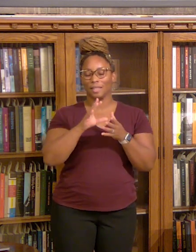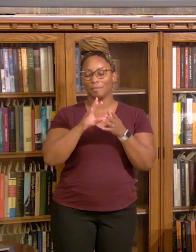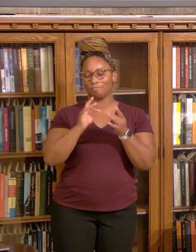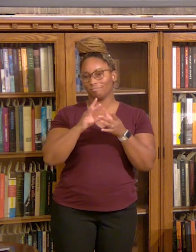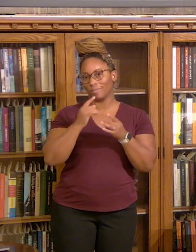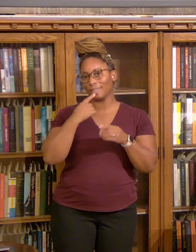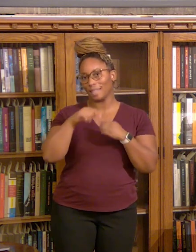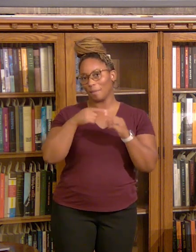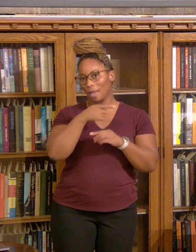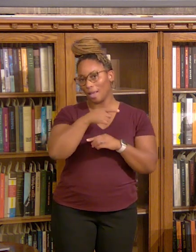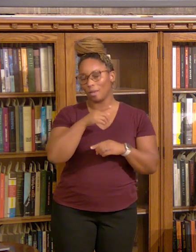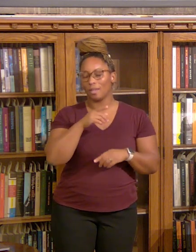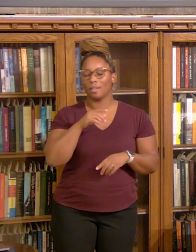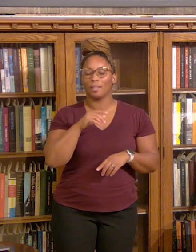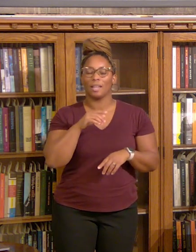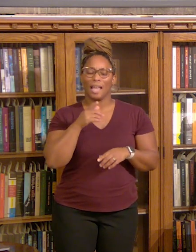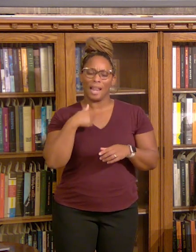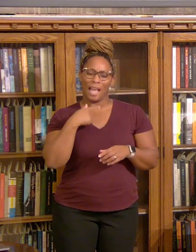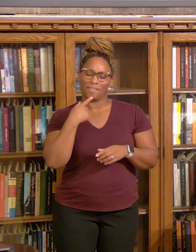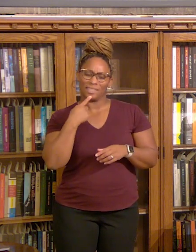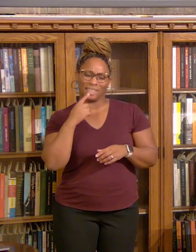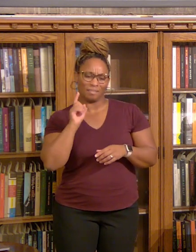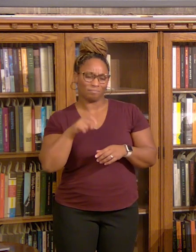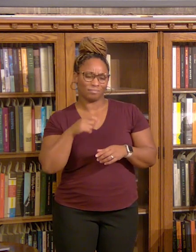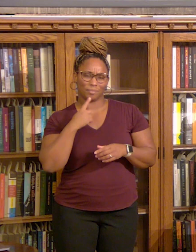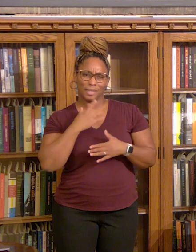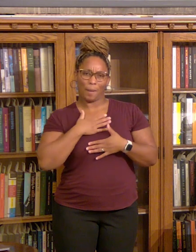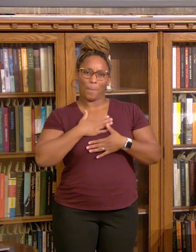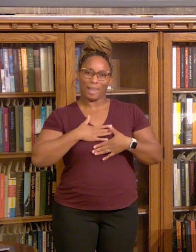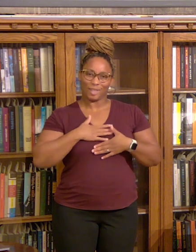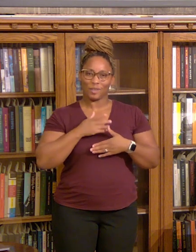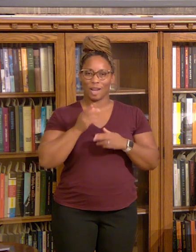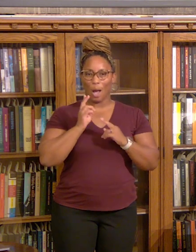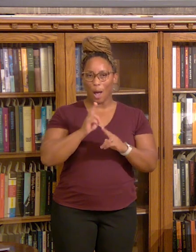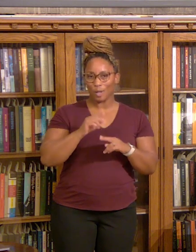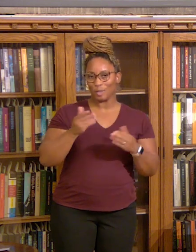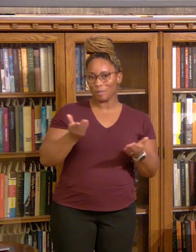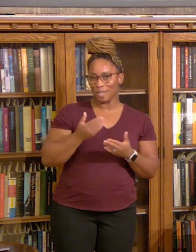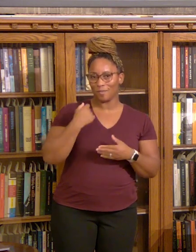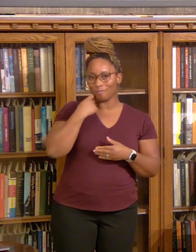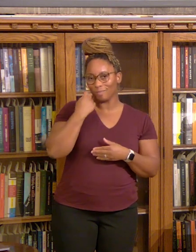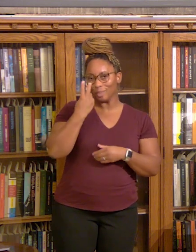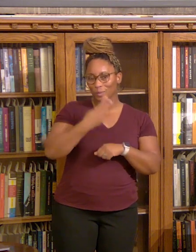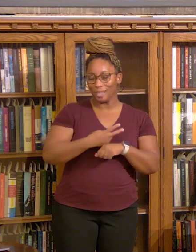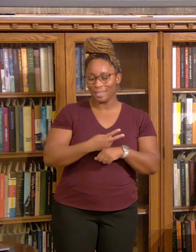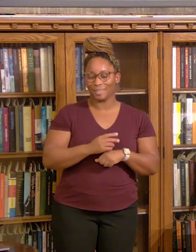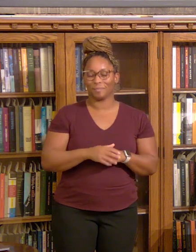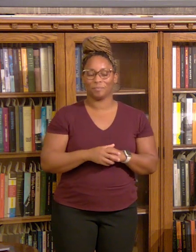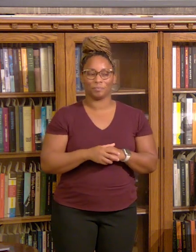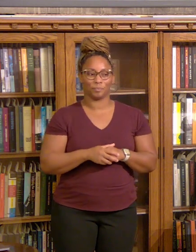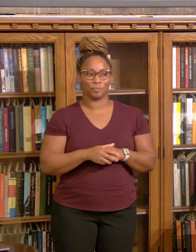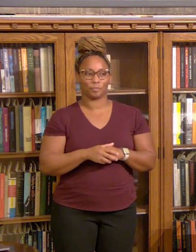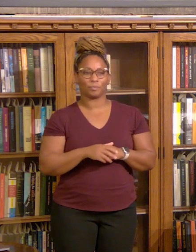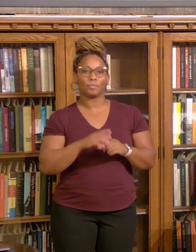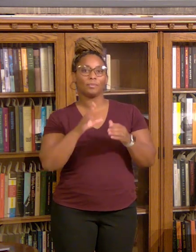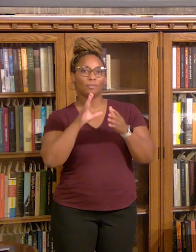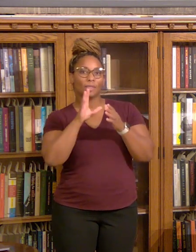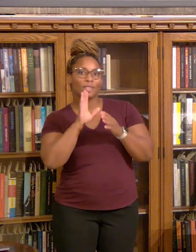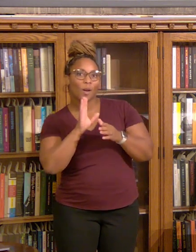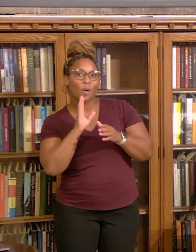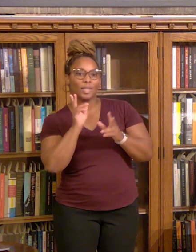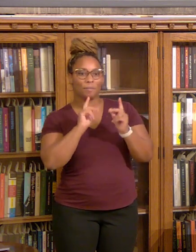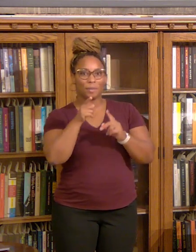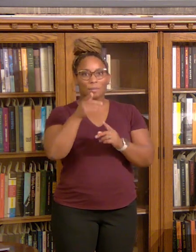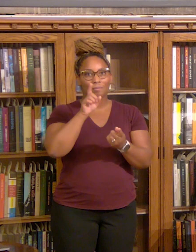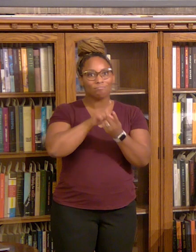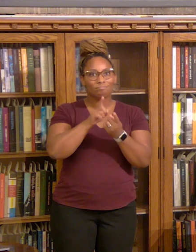him um and I have to say that it's just been an absolute pleasure and honor to be here the last few days talking to people